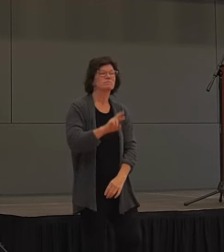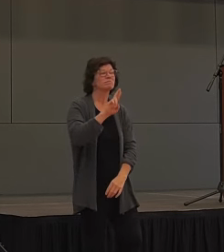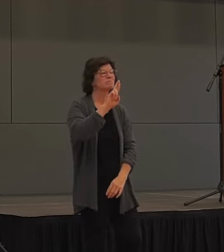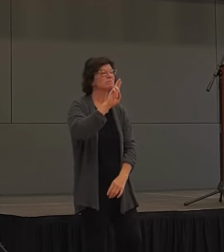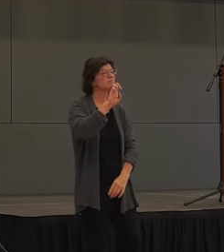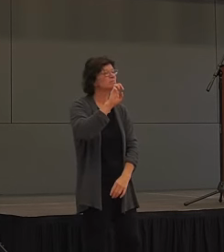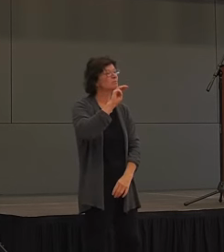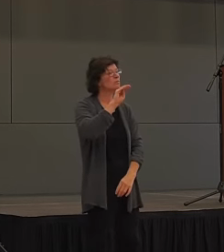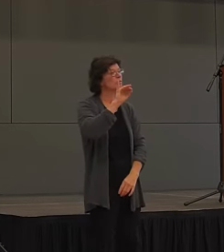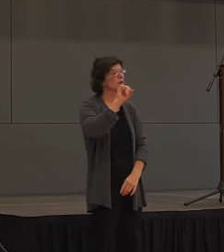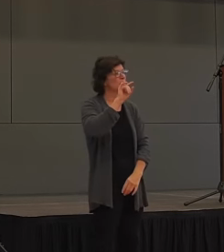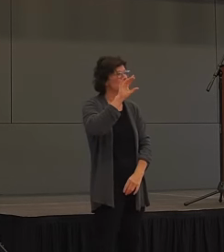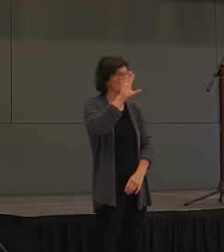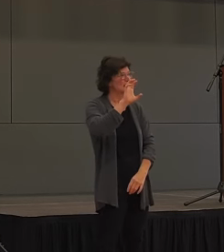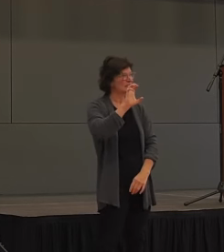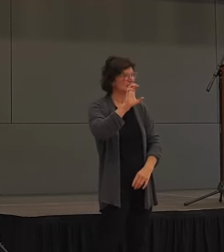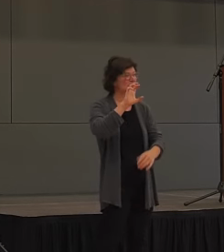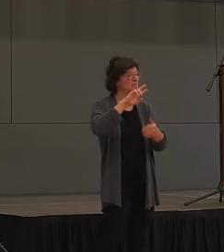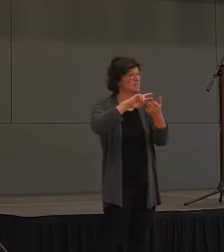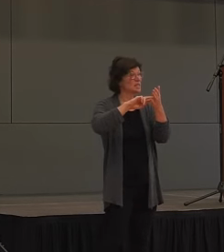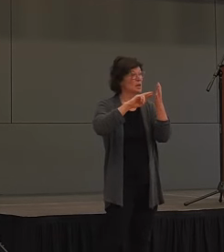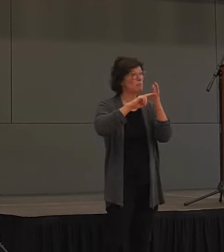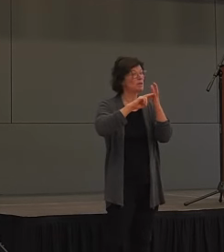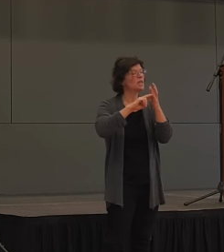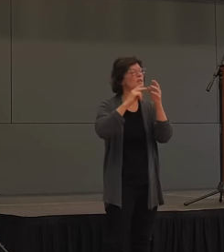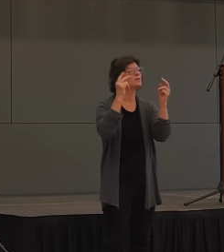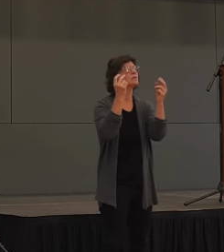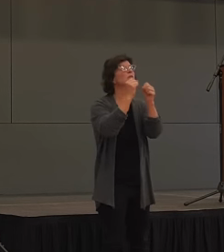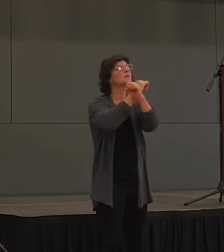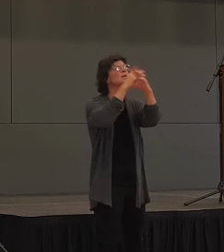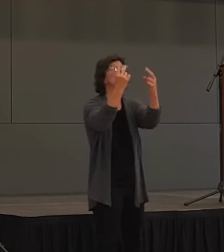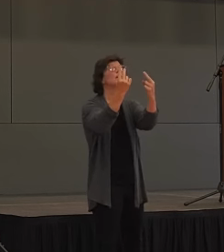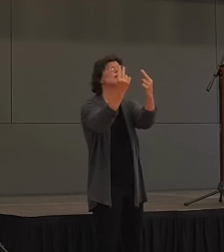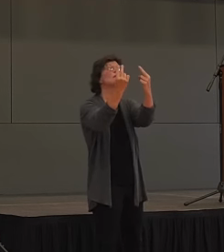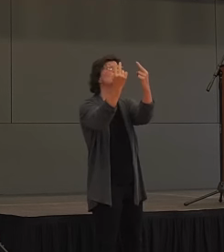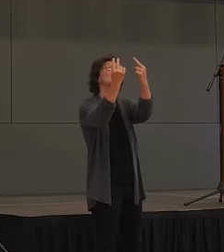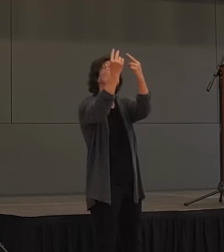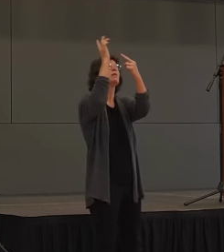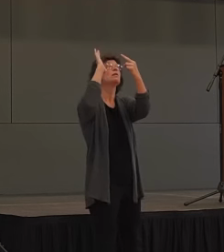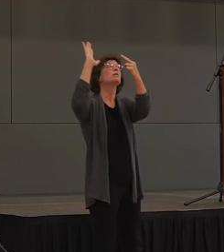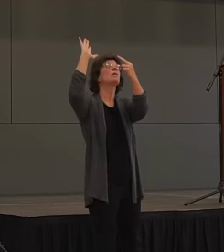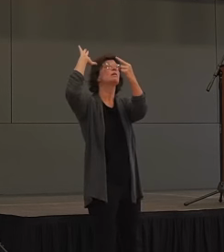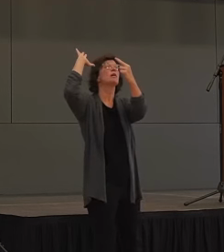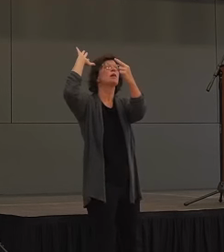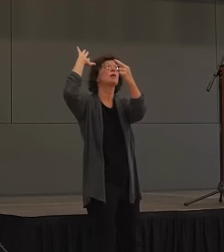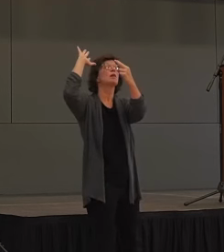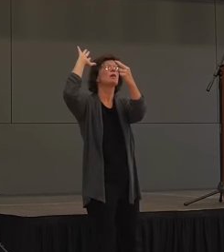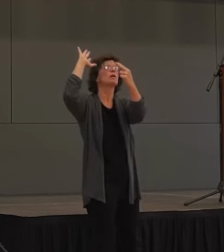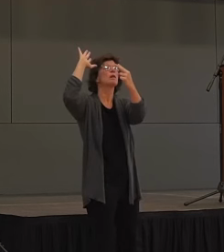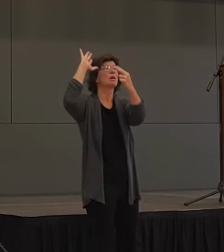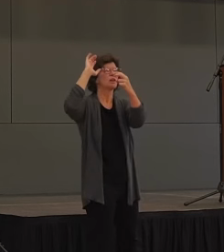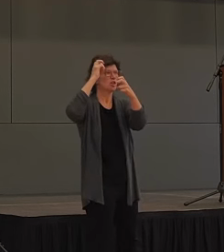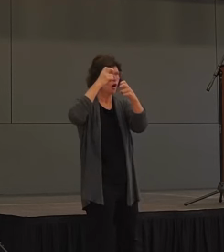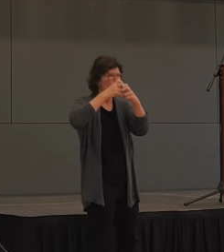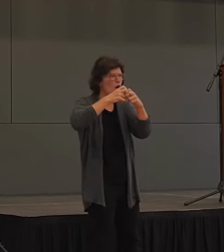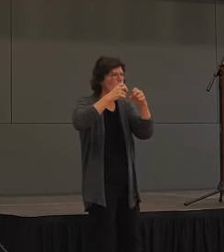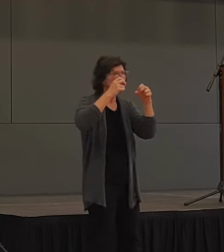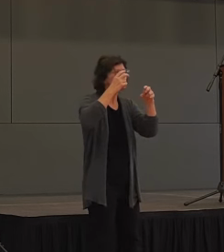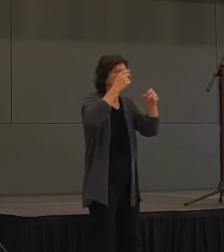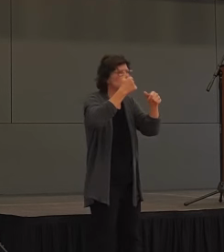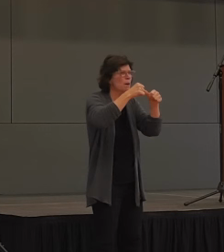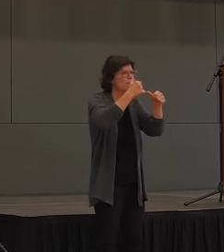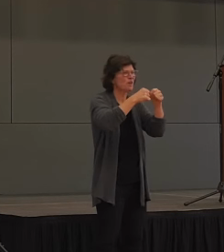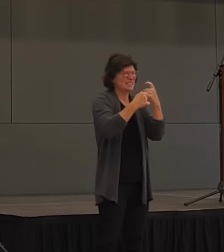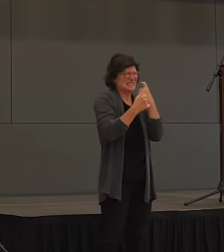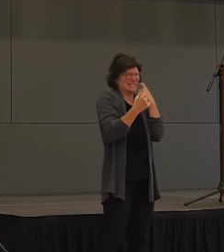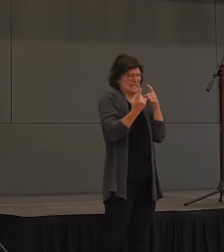events deteriorates. The term dementia, as we talked about, refers to a decline in thinking